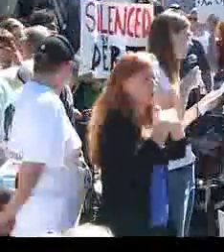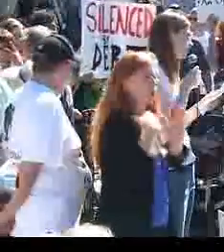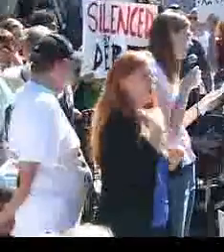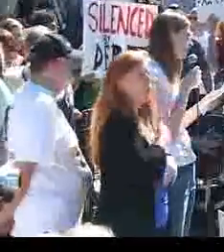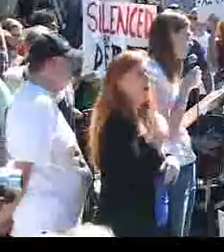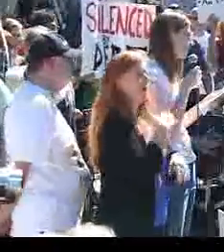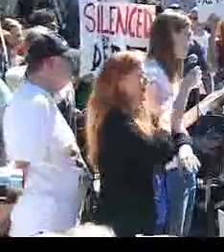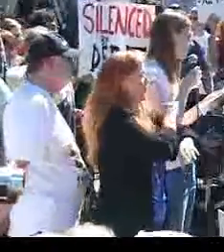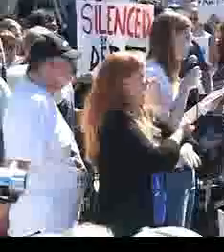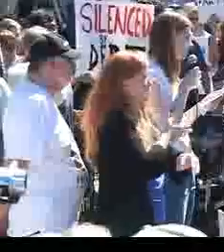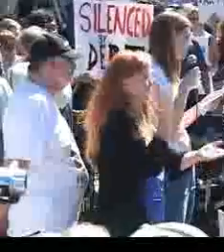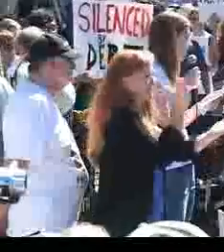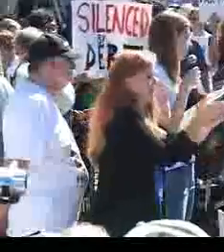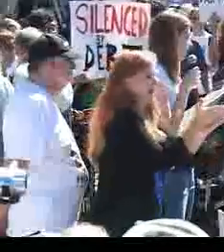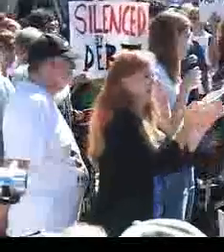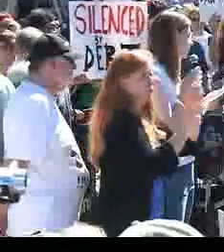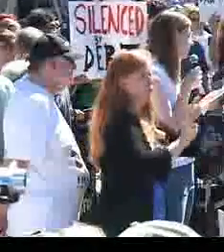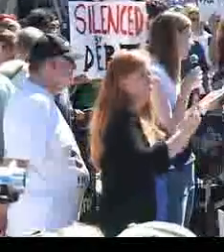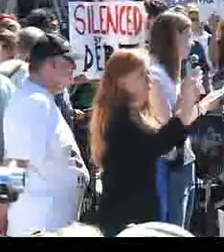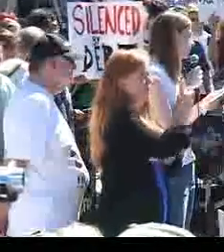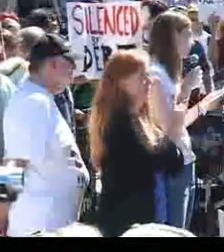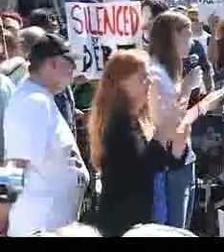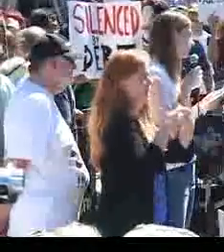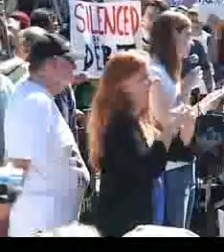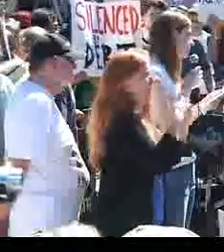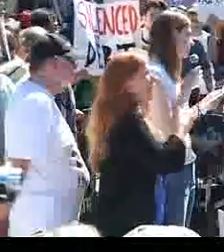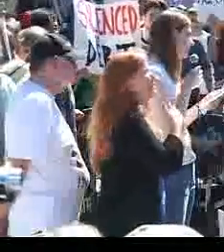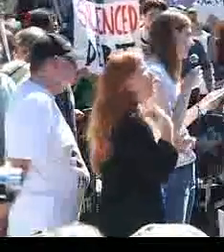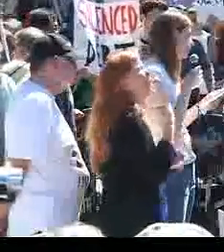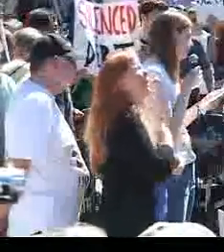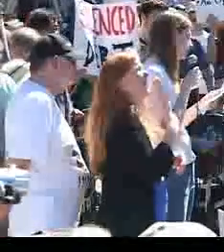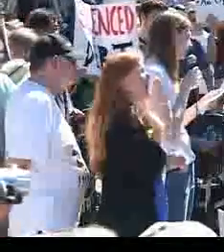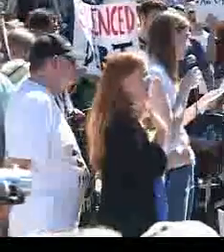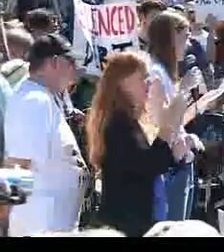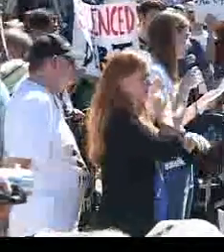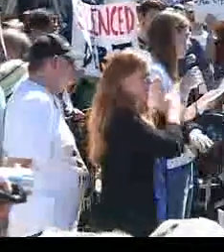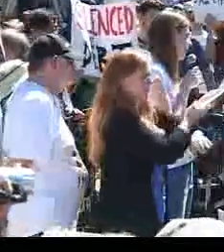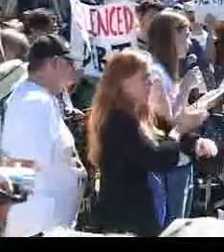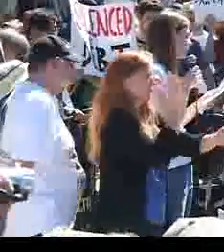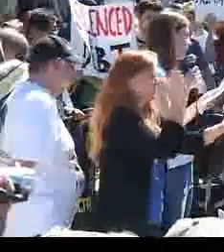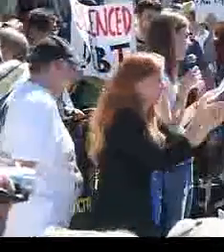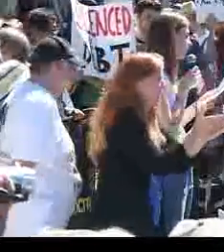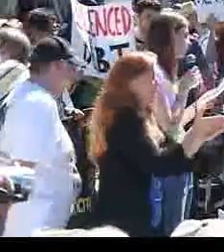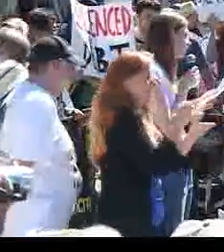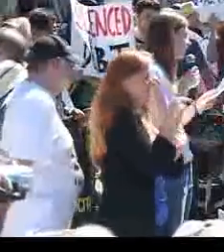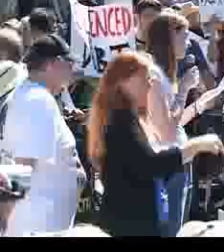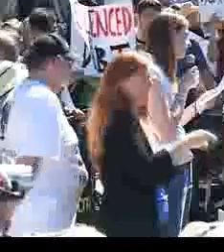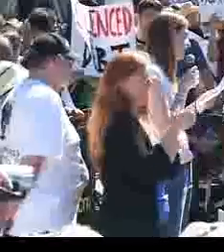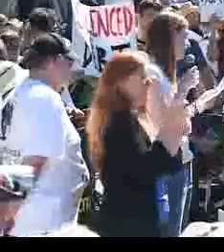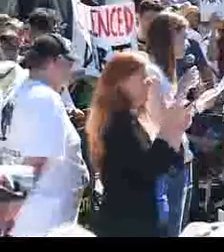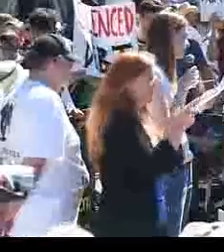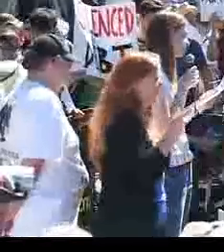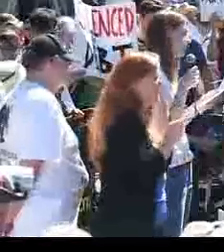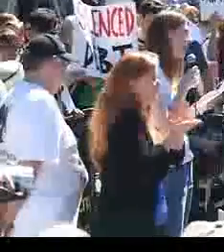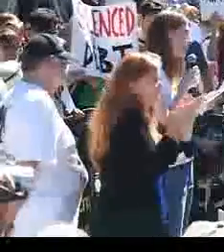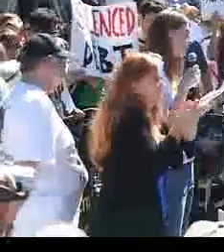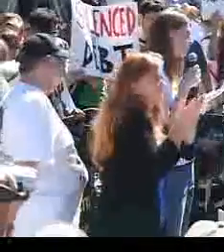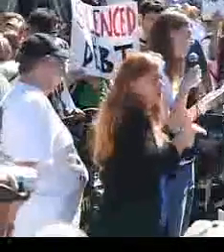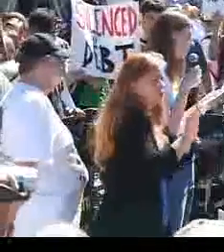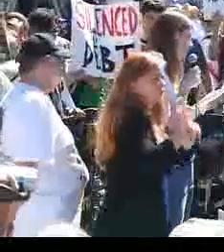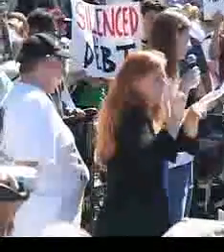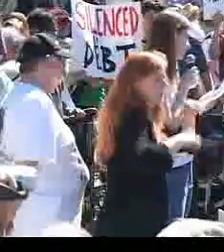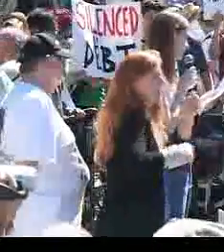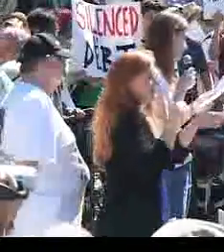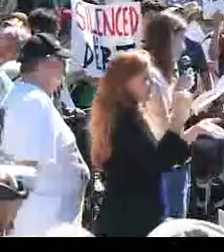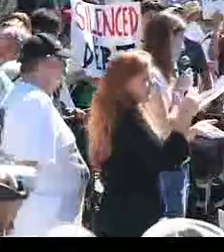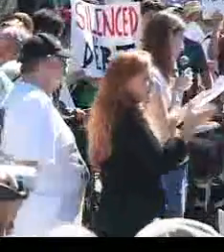to university operations. We have the power to shut this place down. And we have the power to change aspects of how things